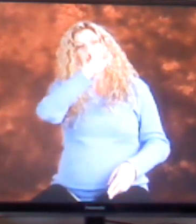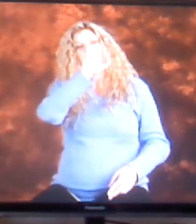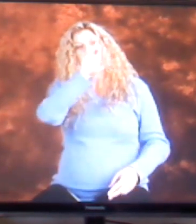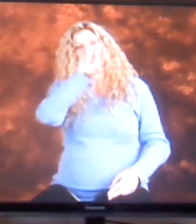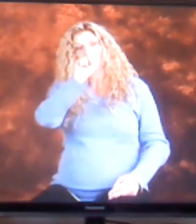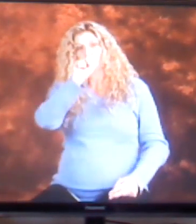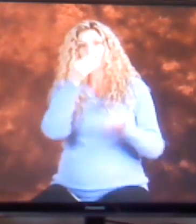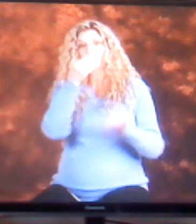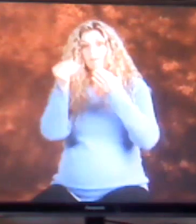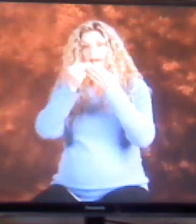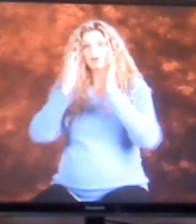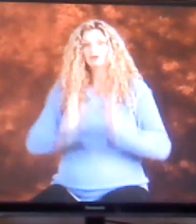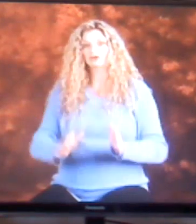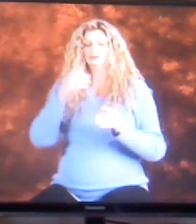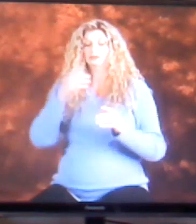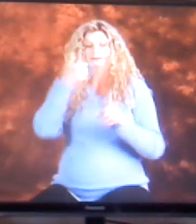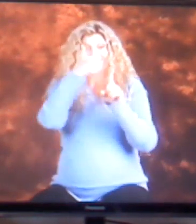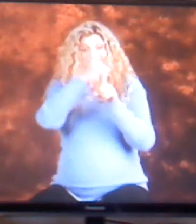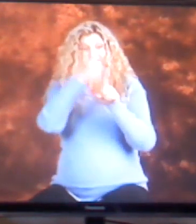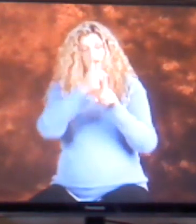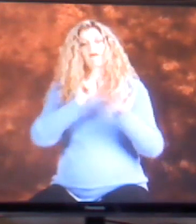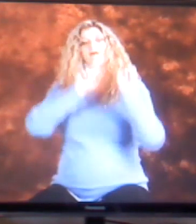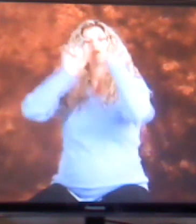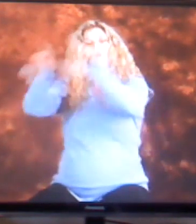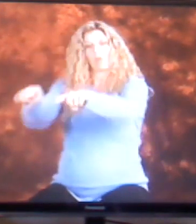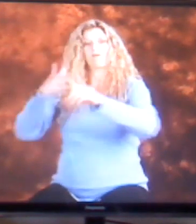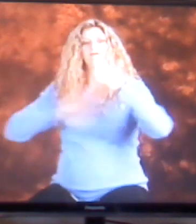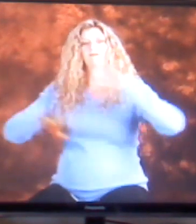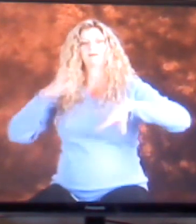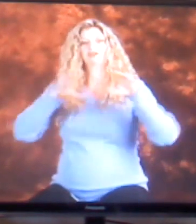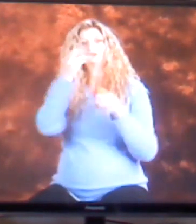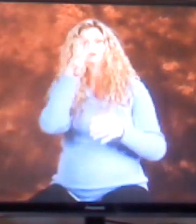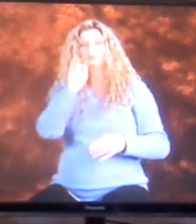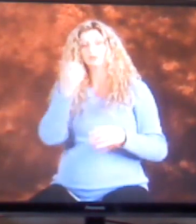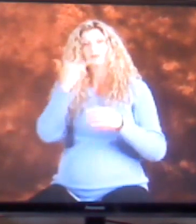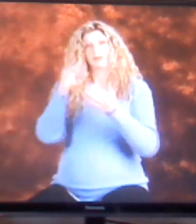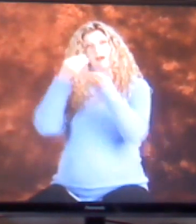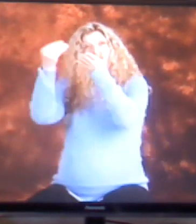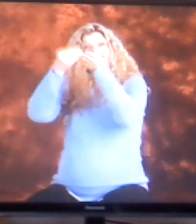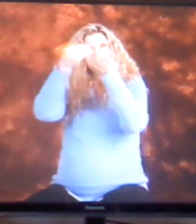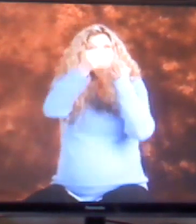Now, the people from America that go to places like Paris or Italy to buy the fashion designs are called buyers.